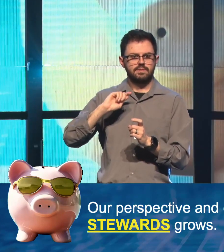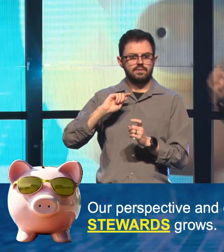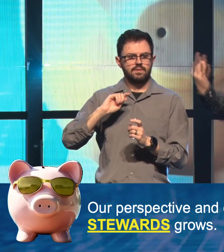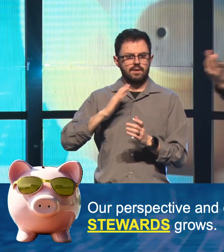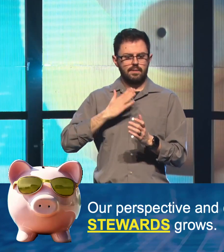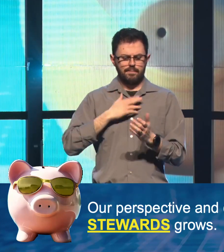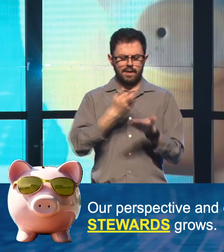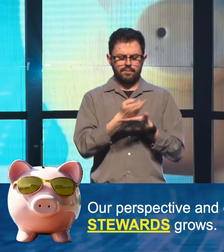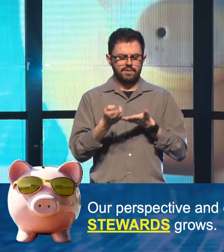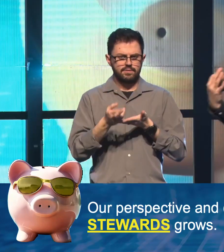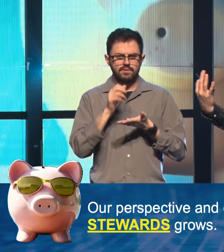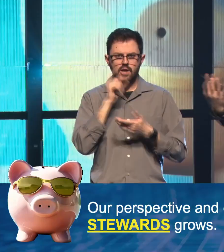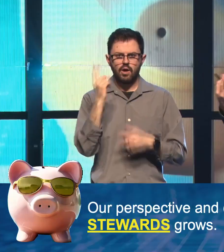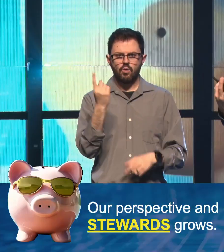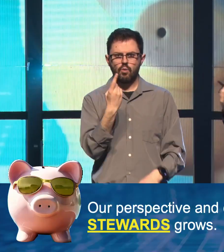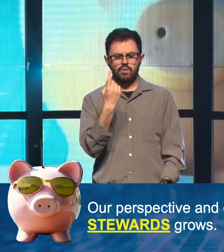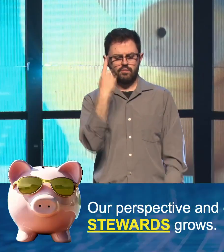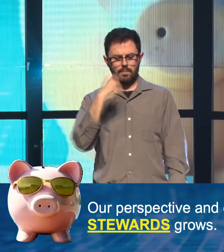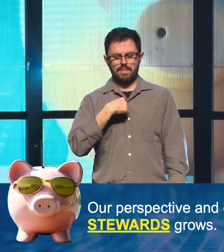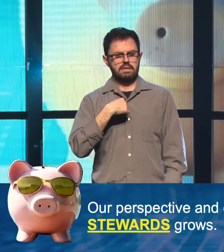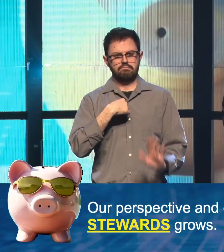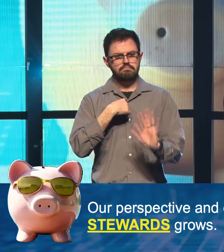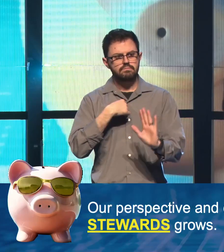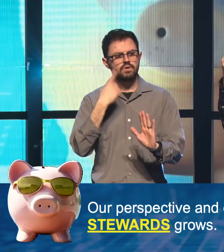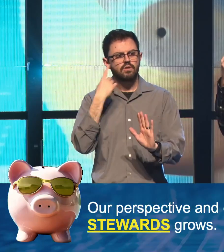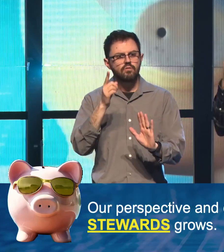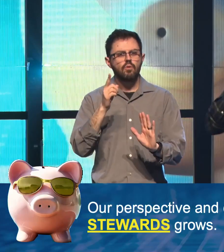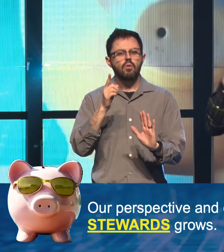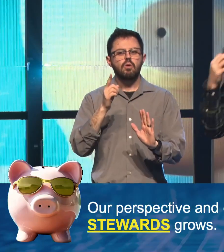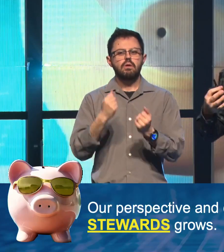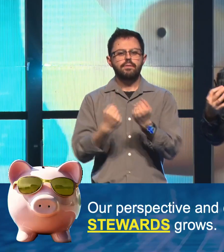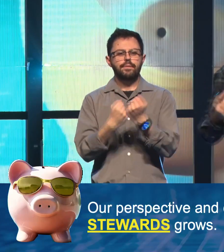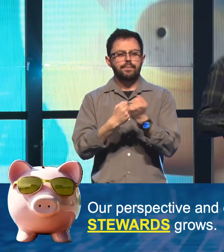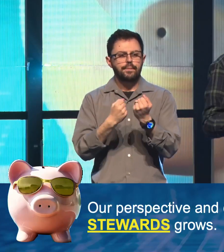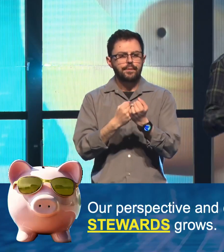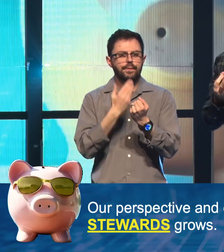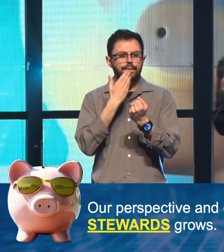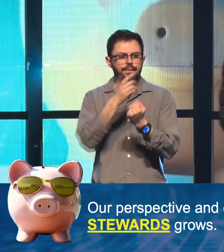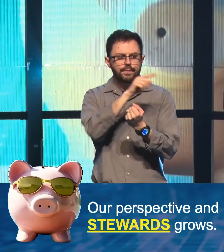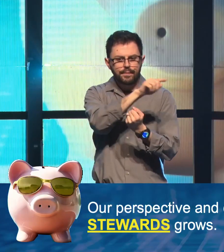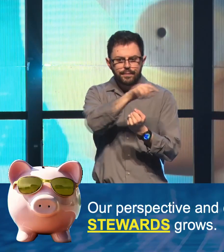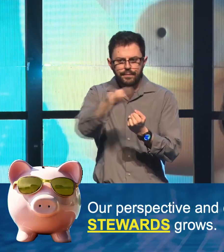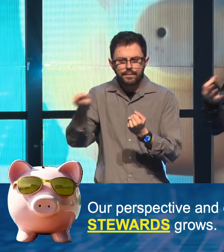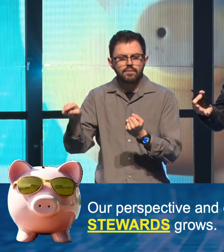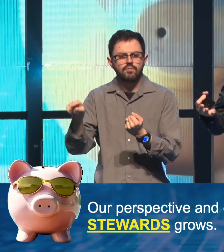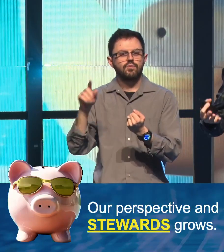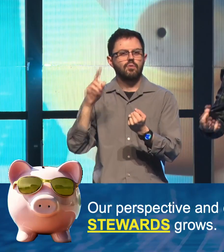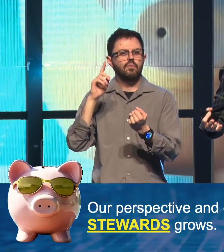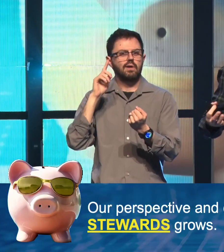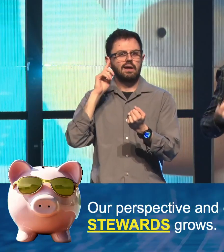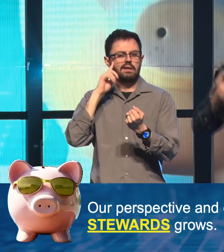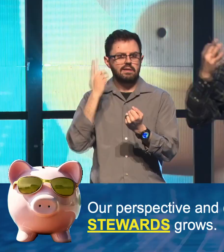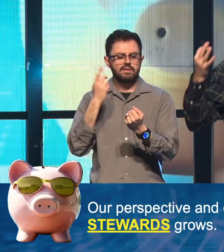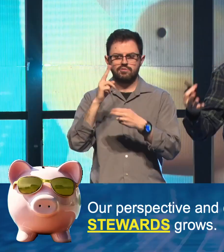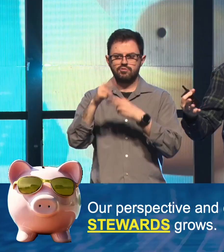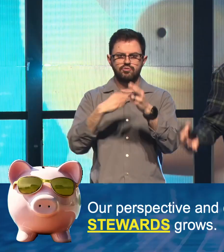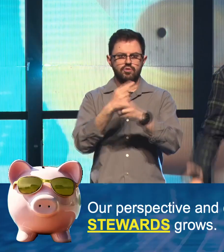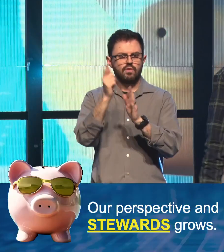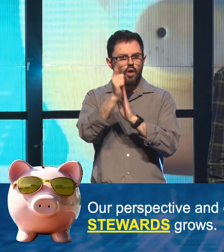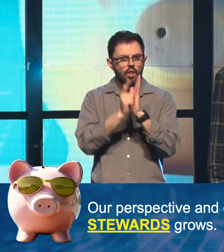the common good. And so it grows our ability to steward. And I just think it's a universal law. I think it's